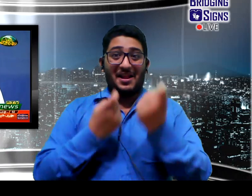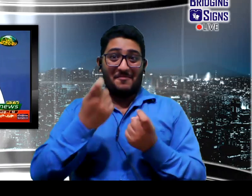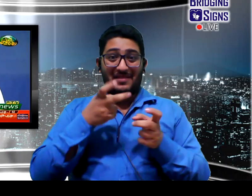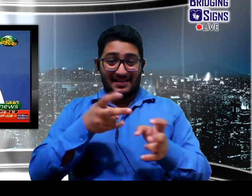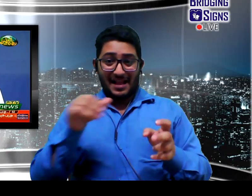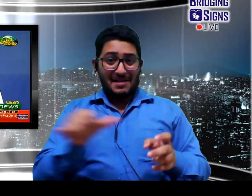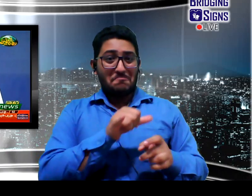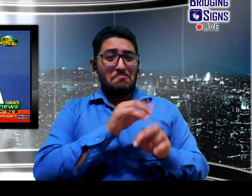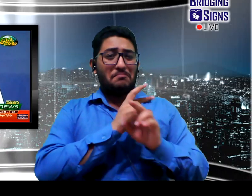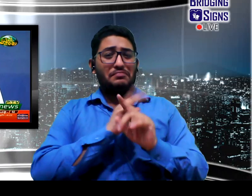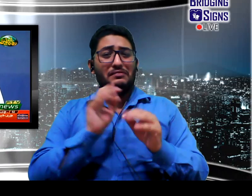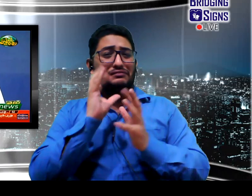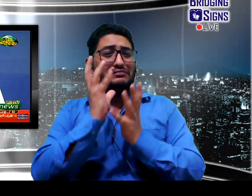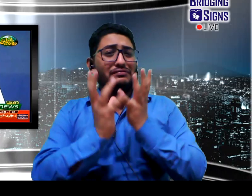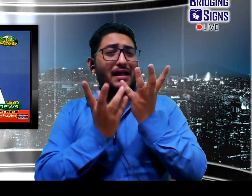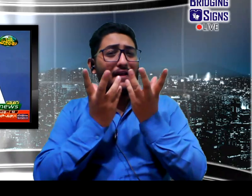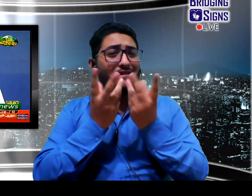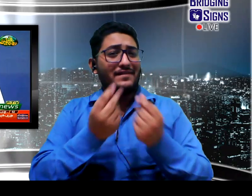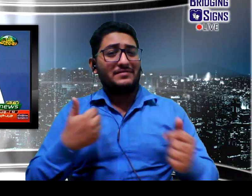tragedy.